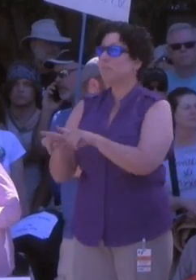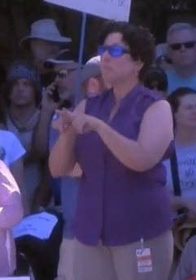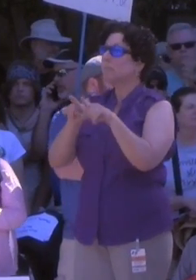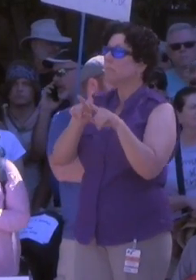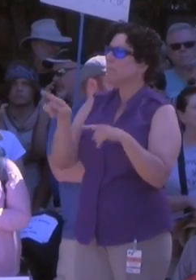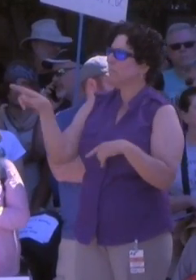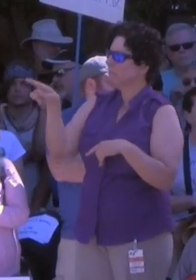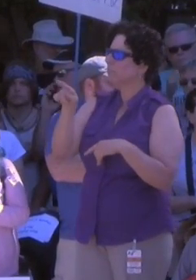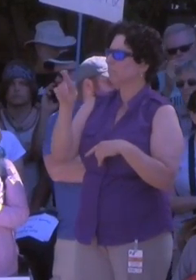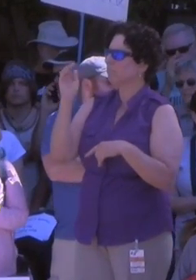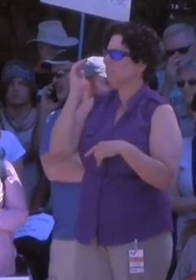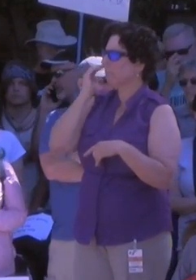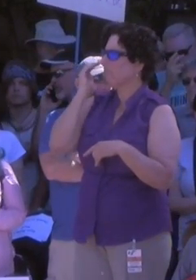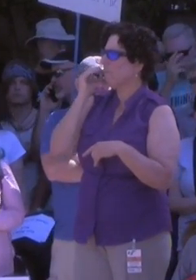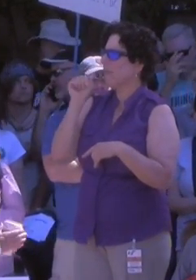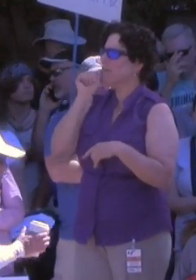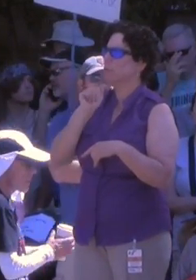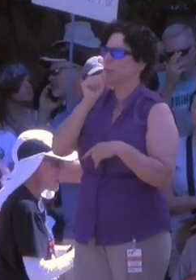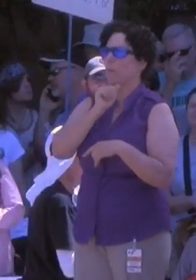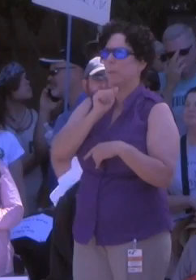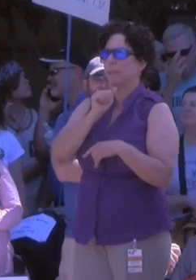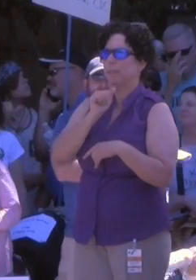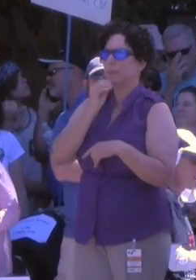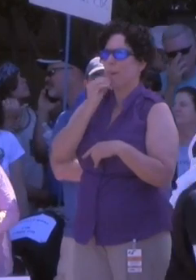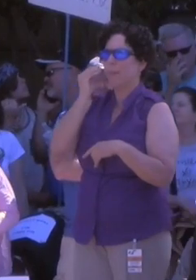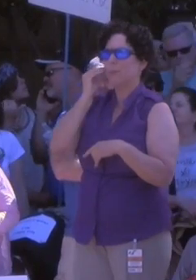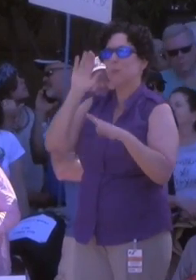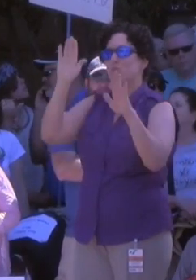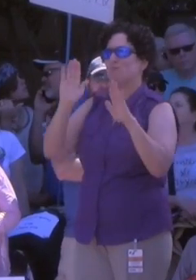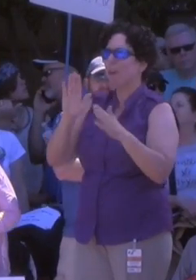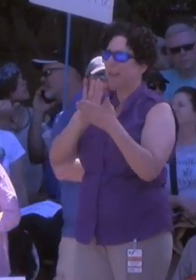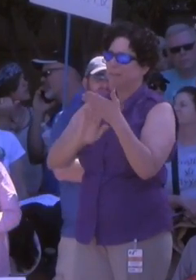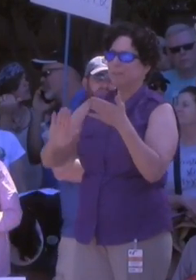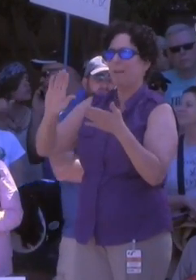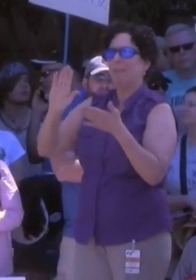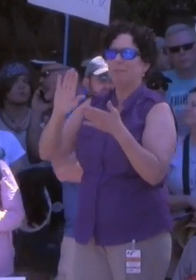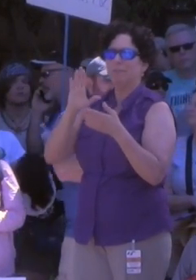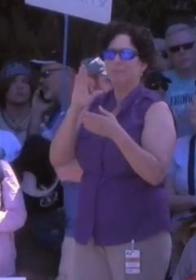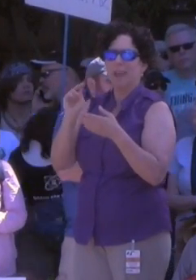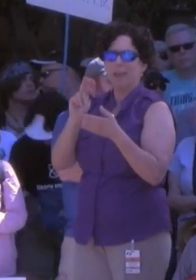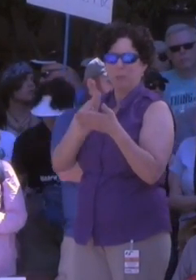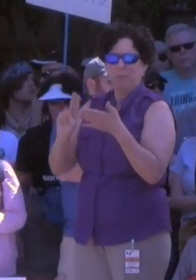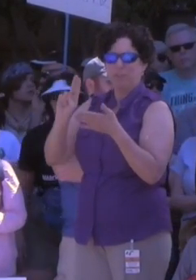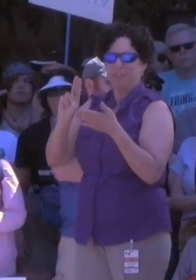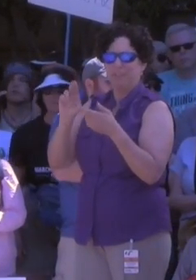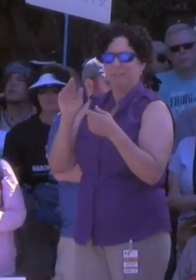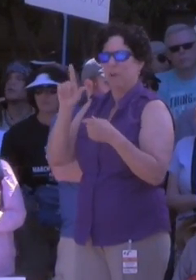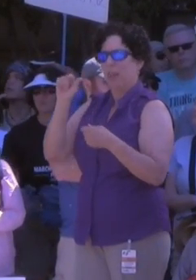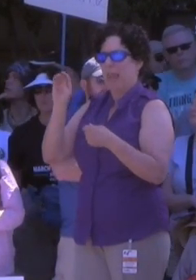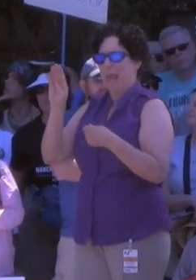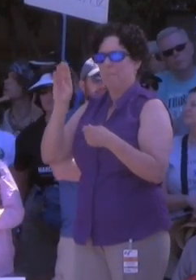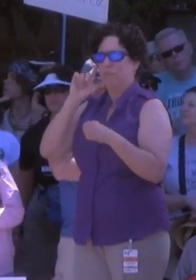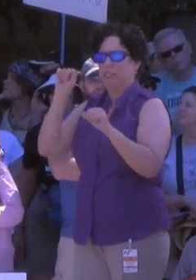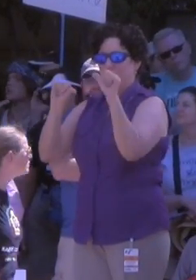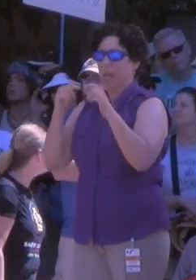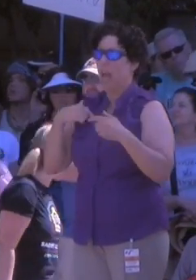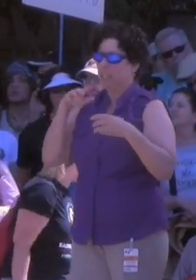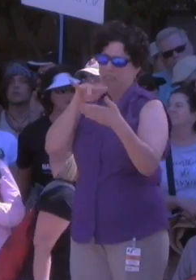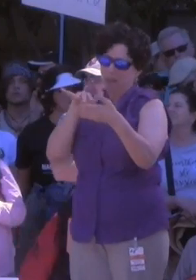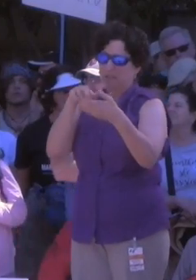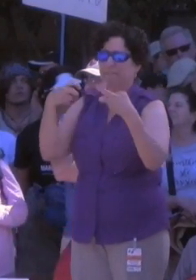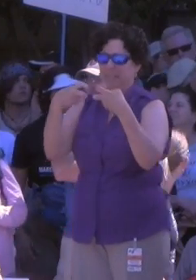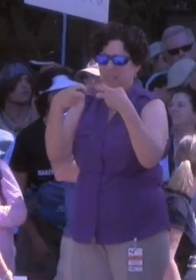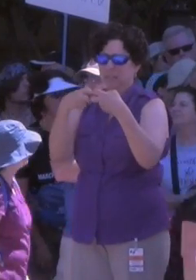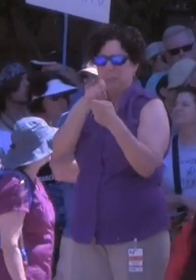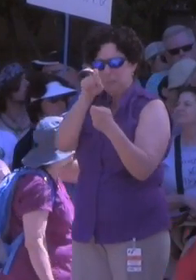Also, as you probably know, Arizona is the home to some great universities and laboratories for science. I study physics.